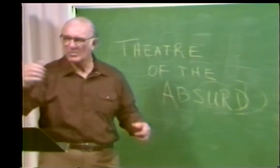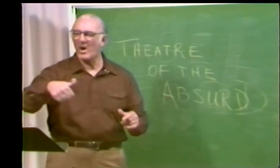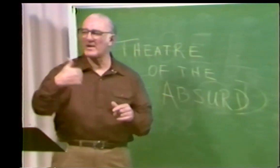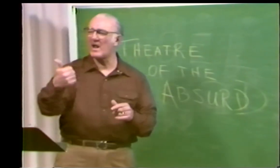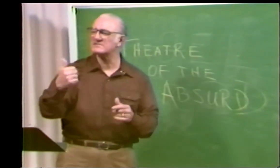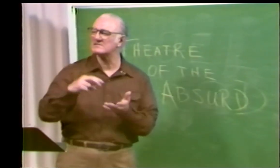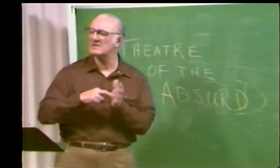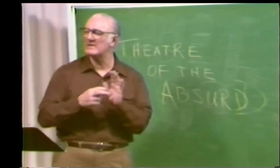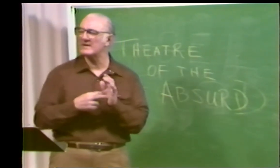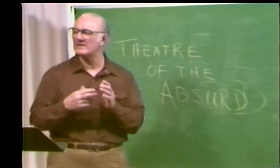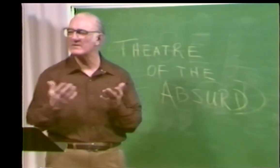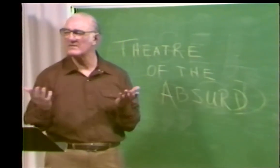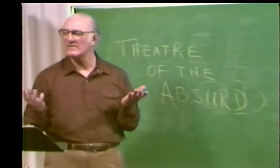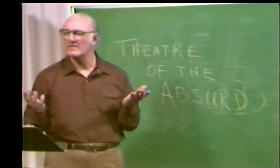What else does it mean?